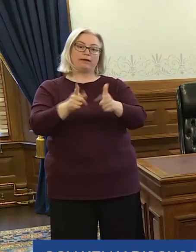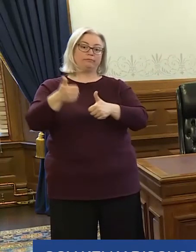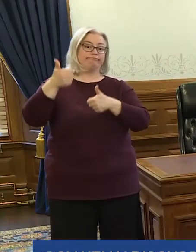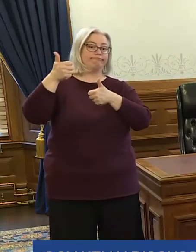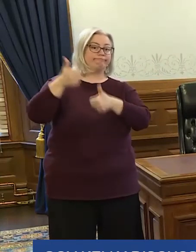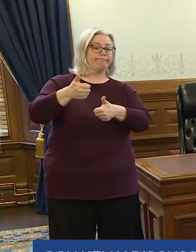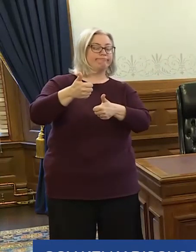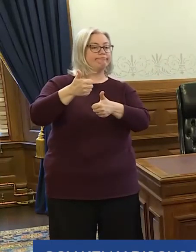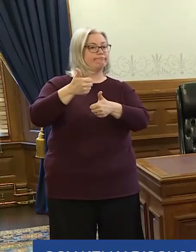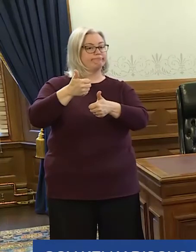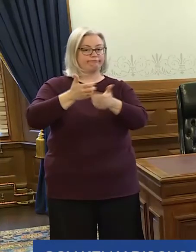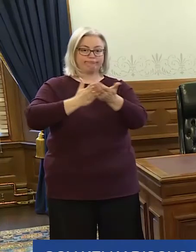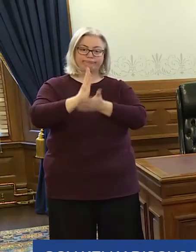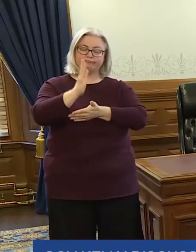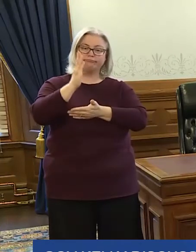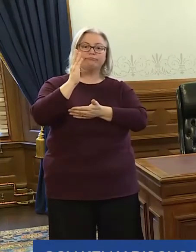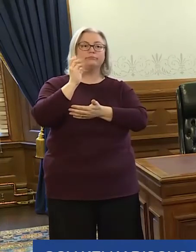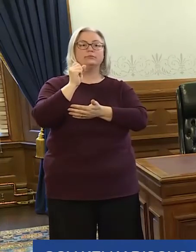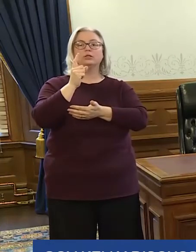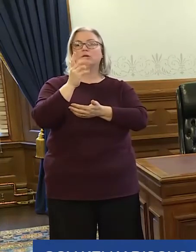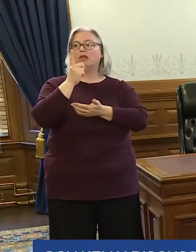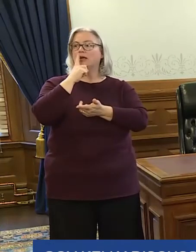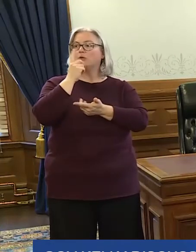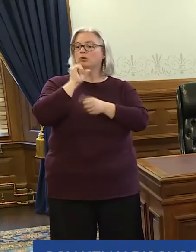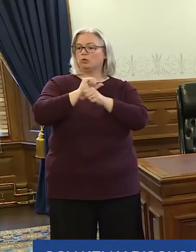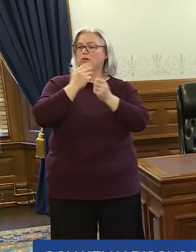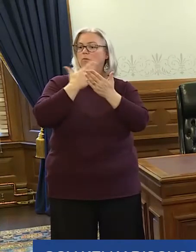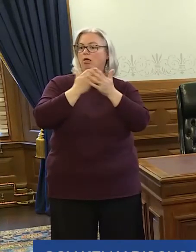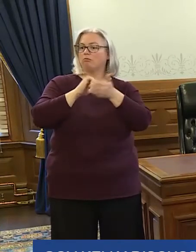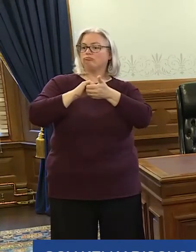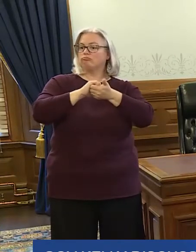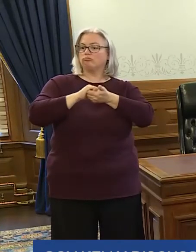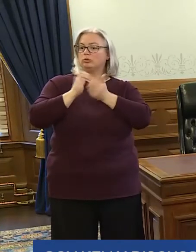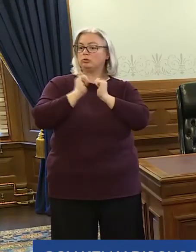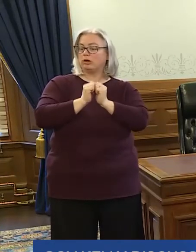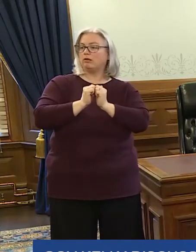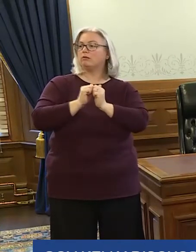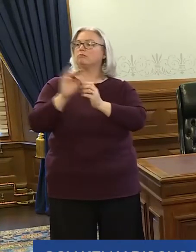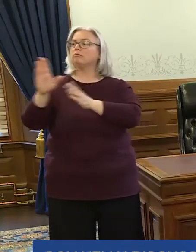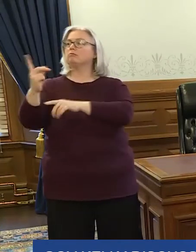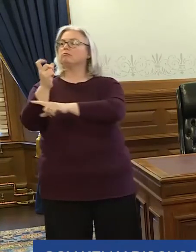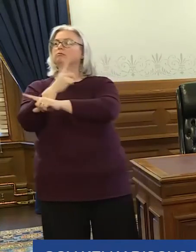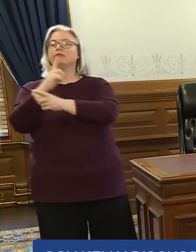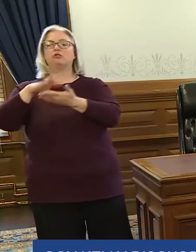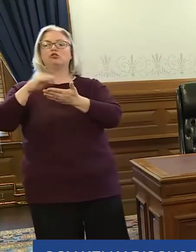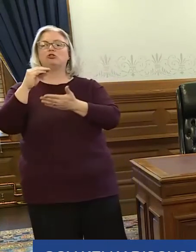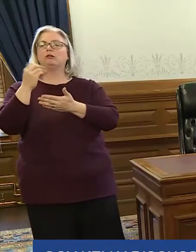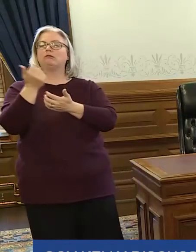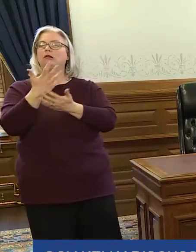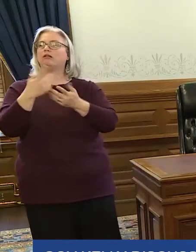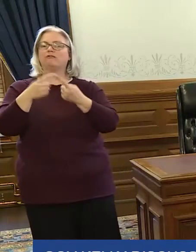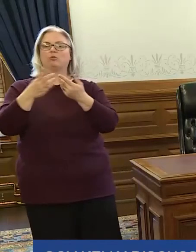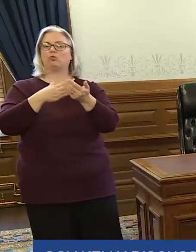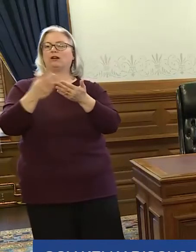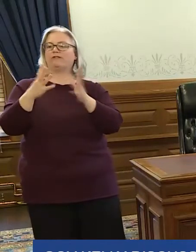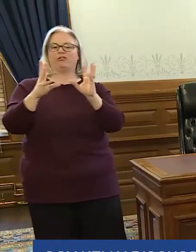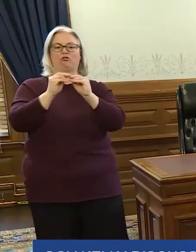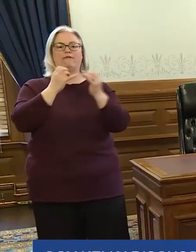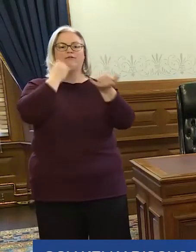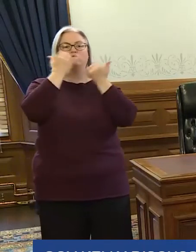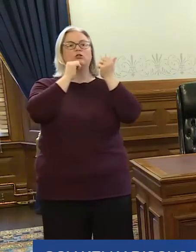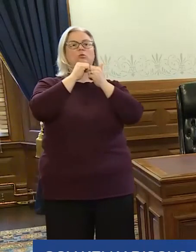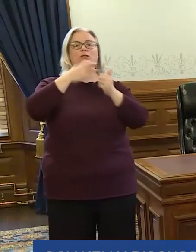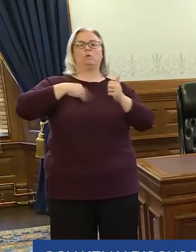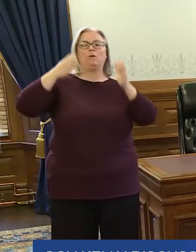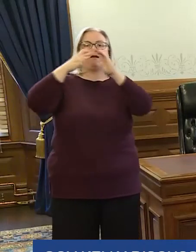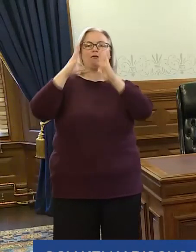up. So I think we're working pretty well together. Have you been learning anything from the whatever conference calls you have with the